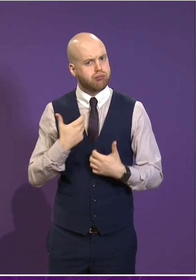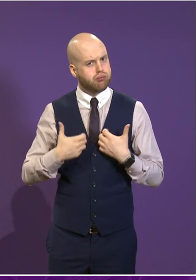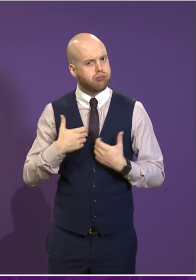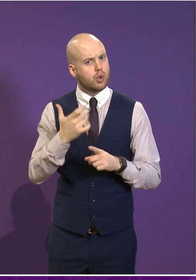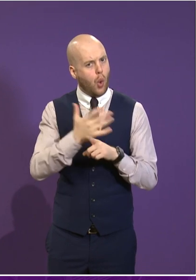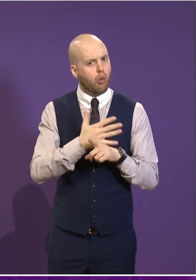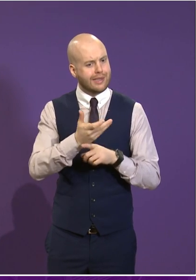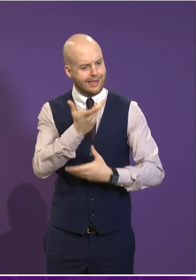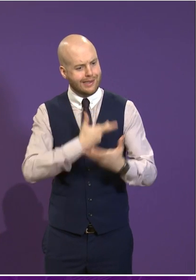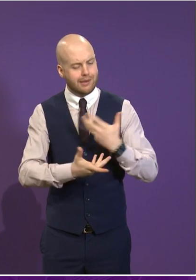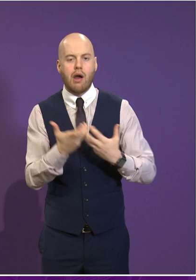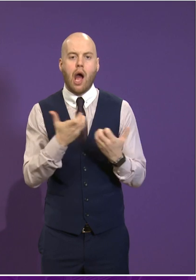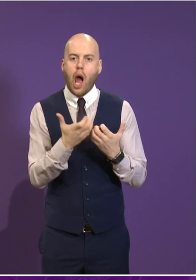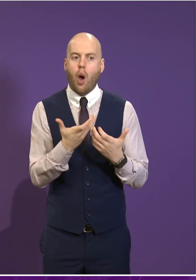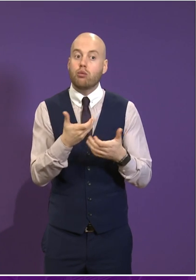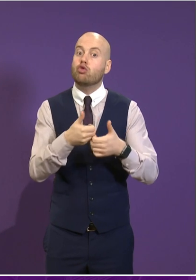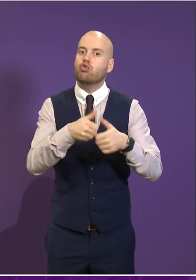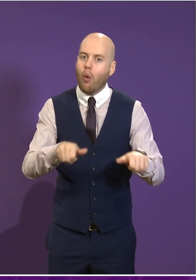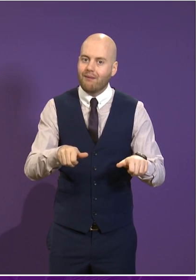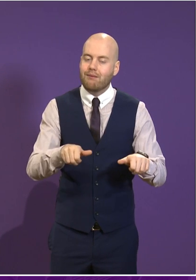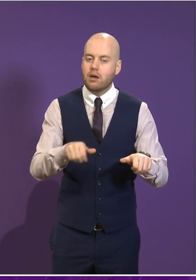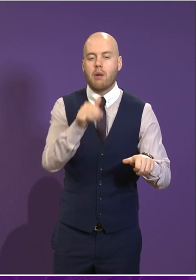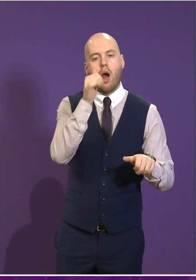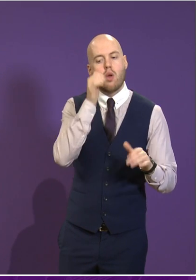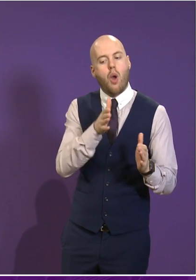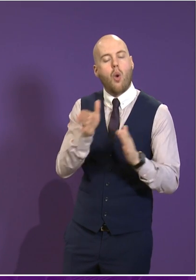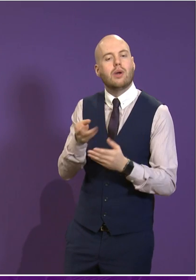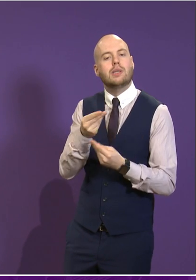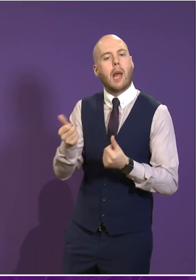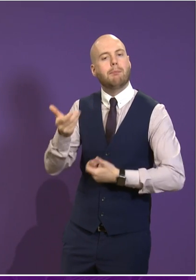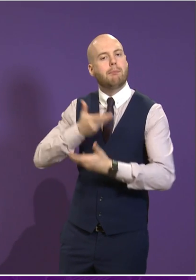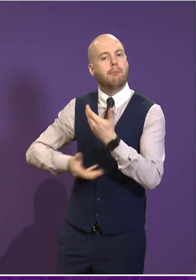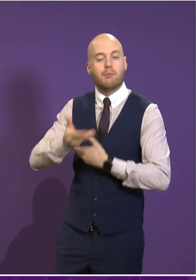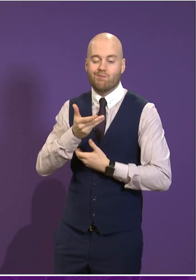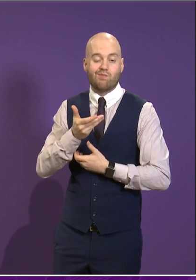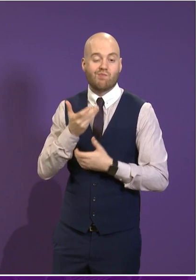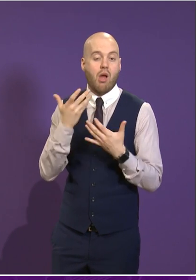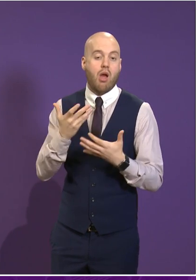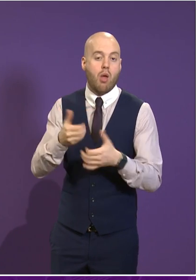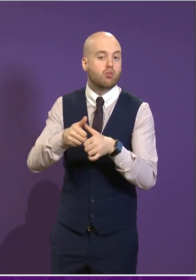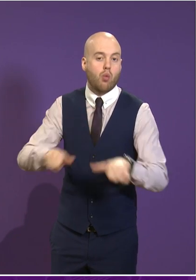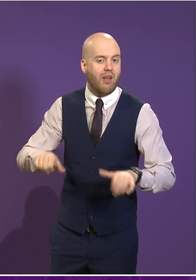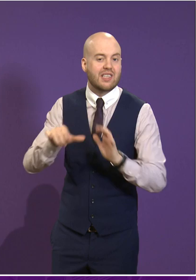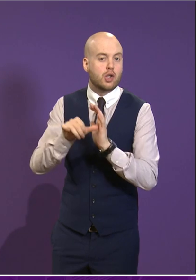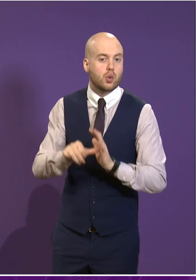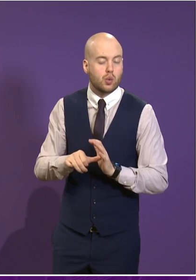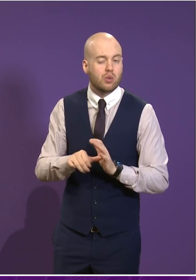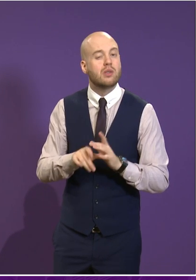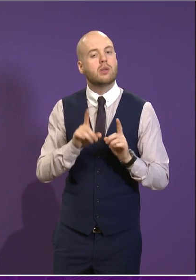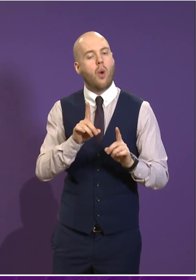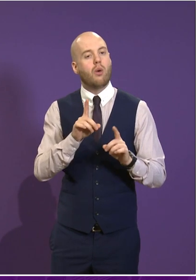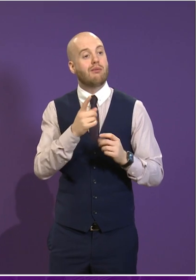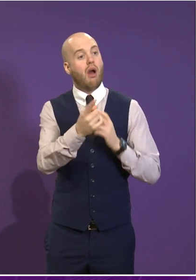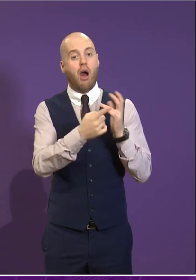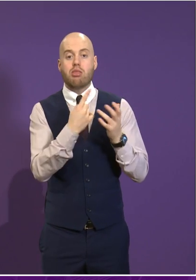being handled, and there were some stories where that wasn't happening. And I think part of the task of the funding council and other